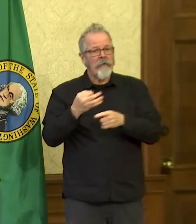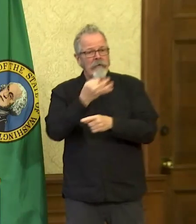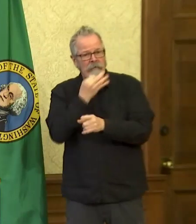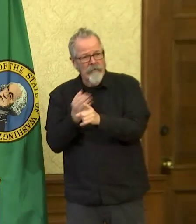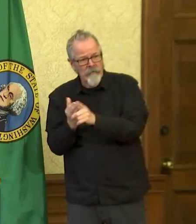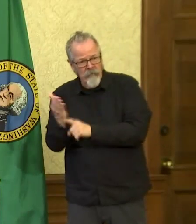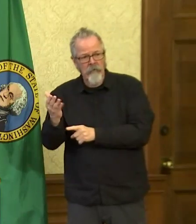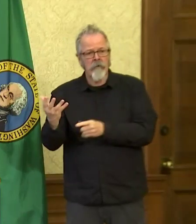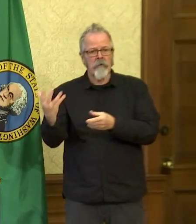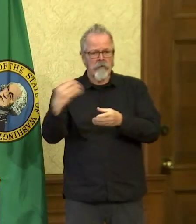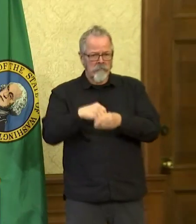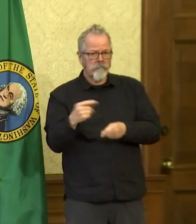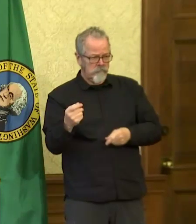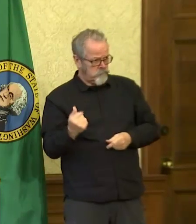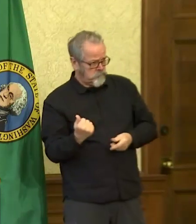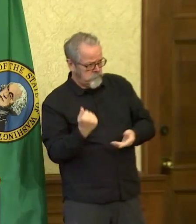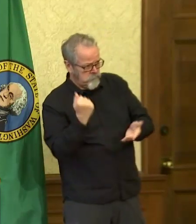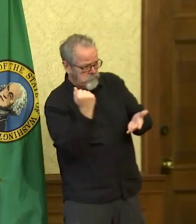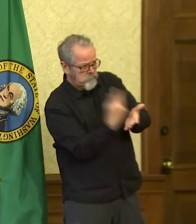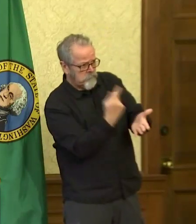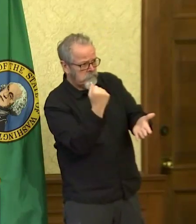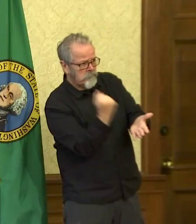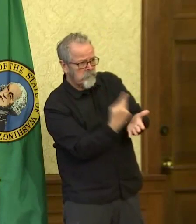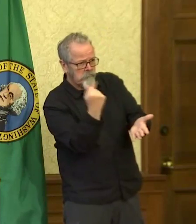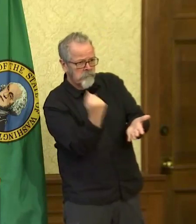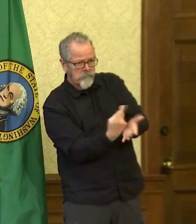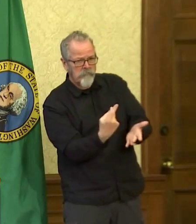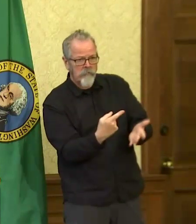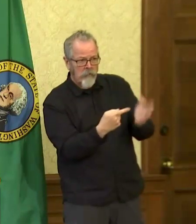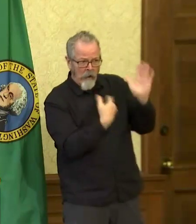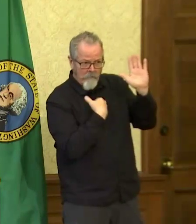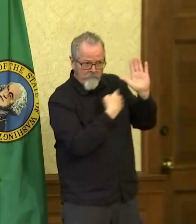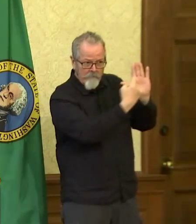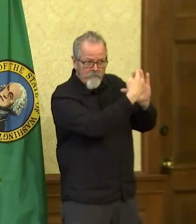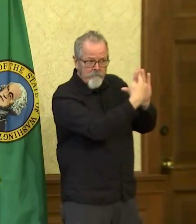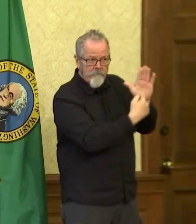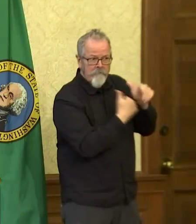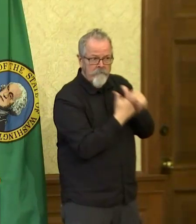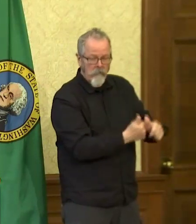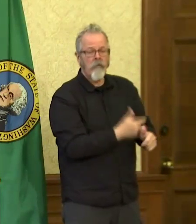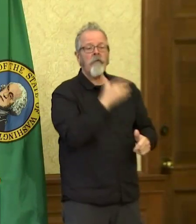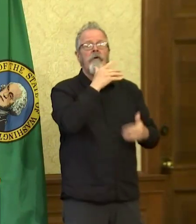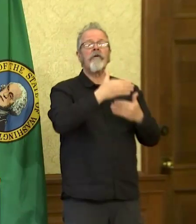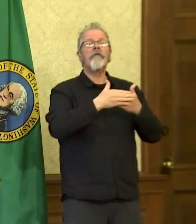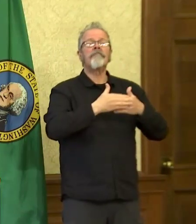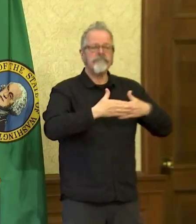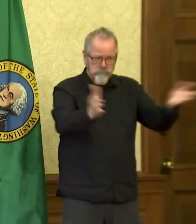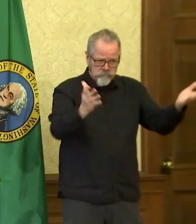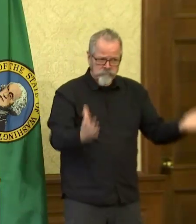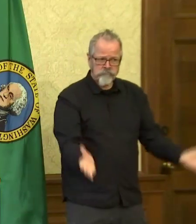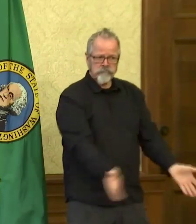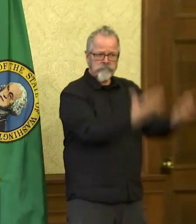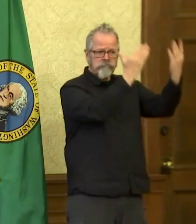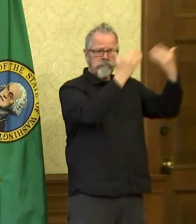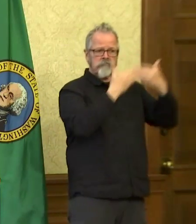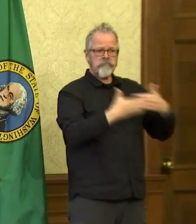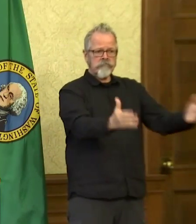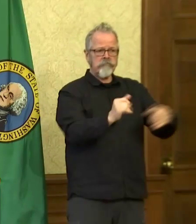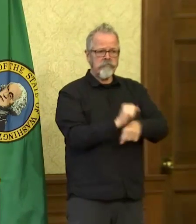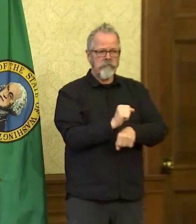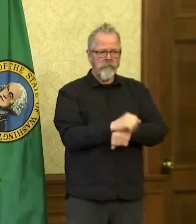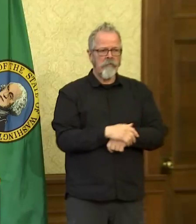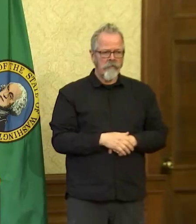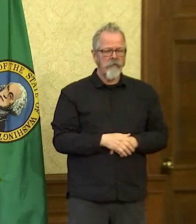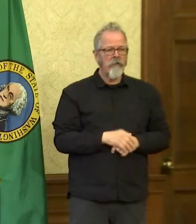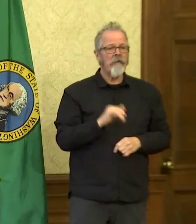hardworking people of good faith can reach good agreements as we rebuild our state. And their